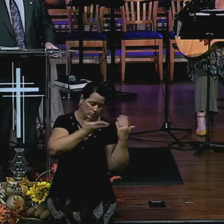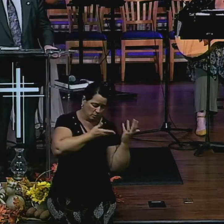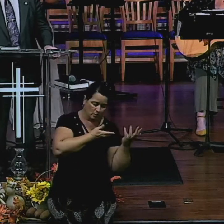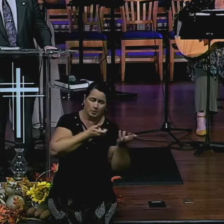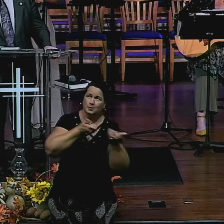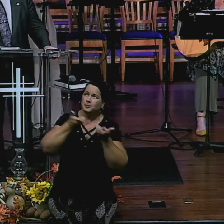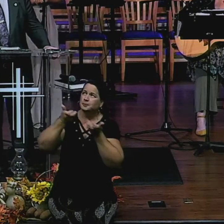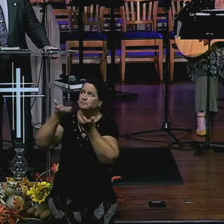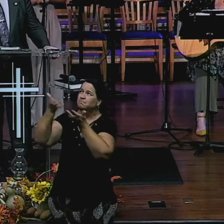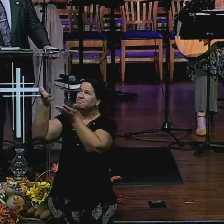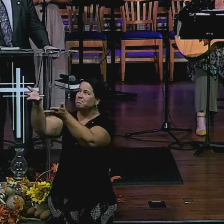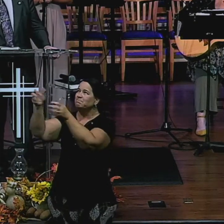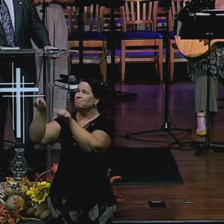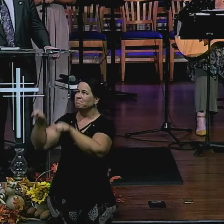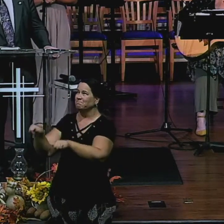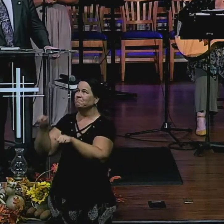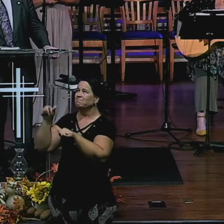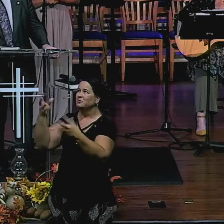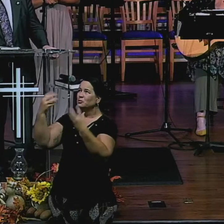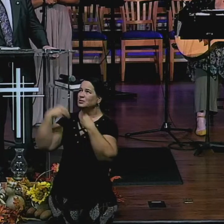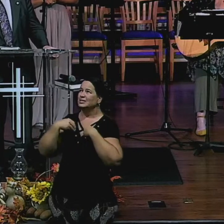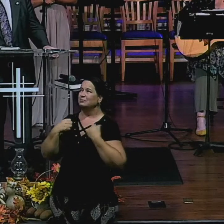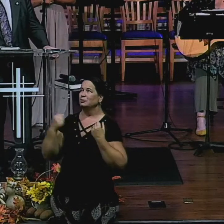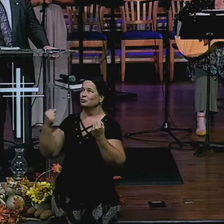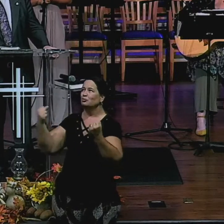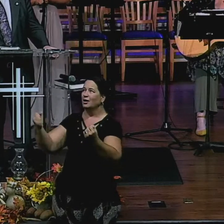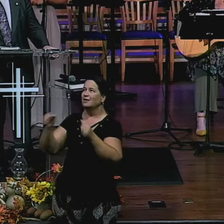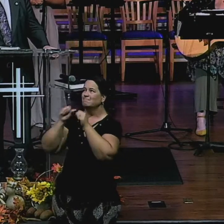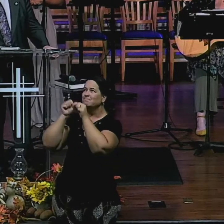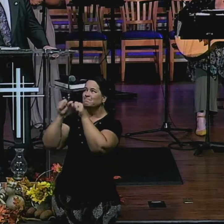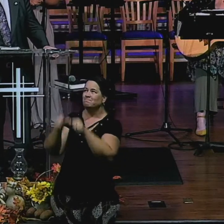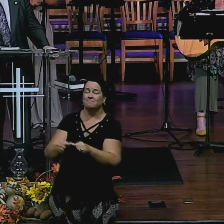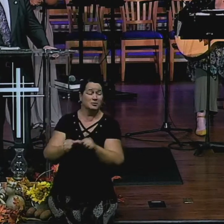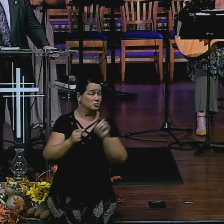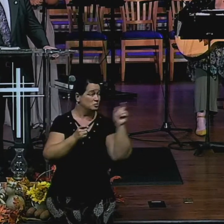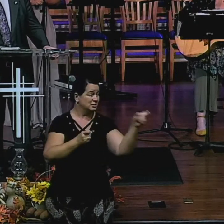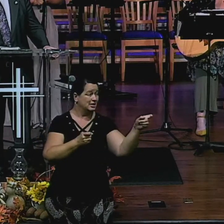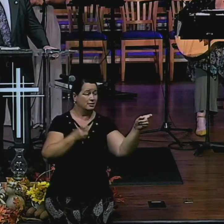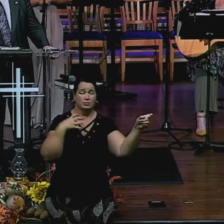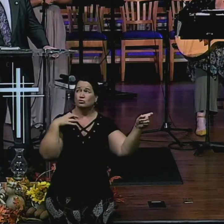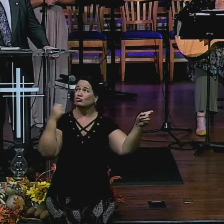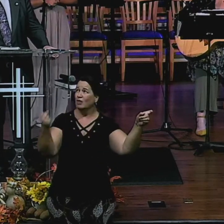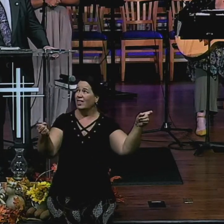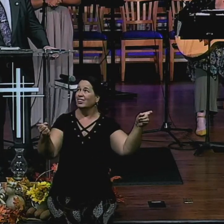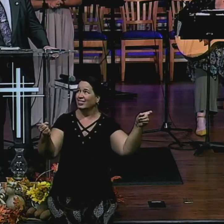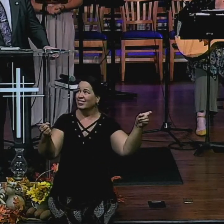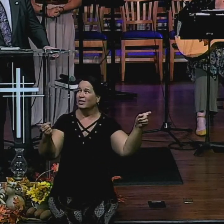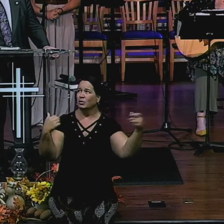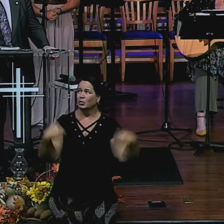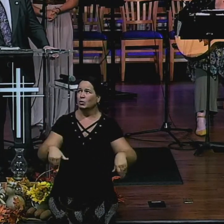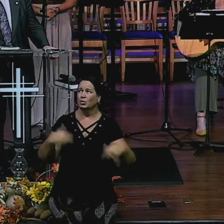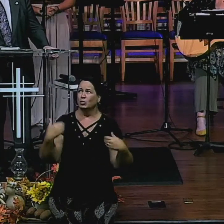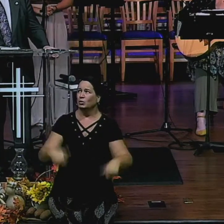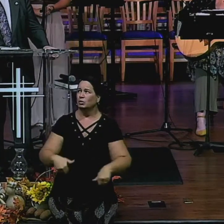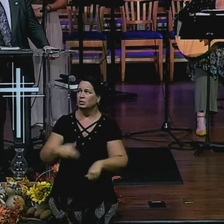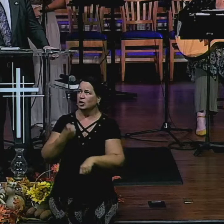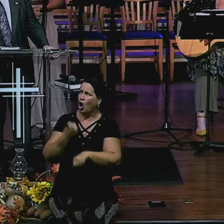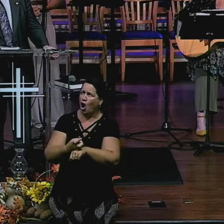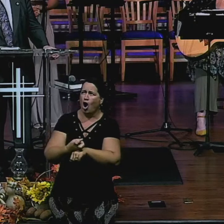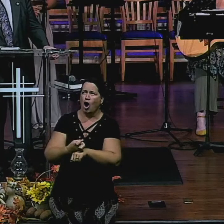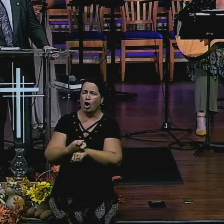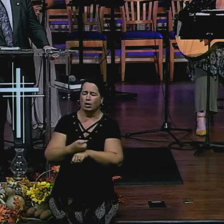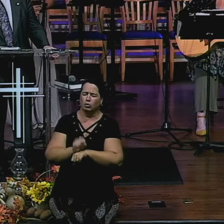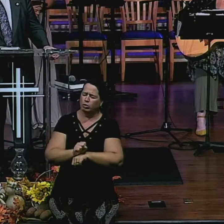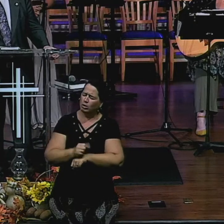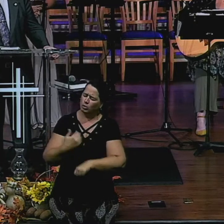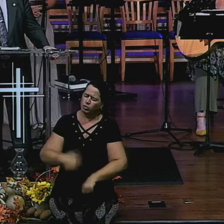one through whom we can do all things because you strengthen us. So God, continue to strengthen her for the hard work of directing the OPRC. Give